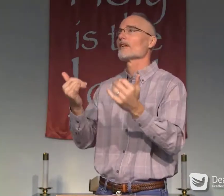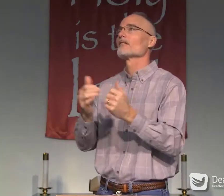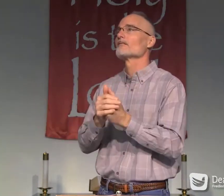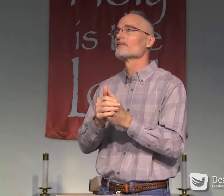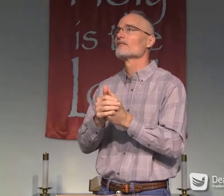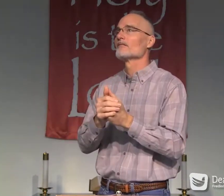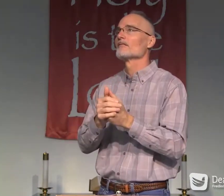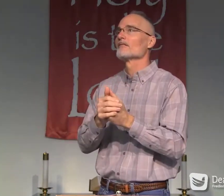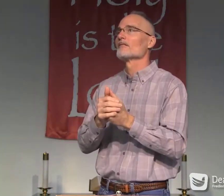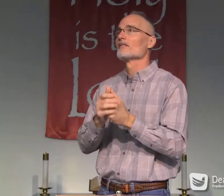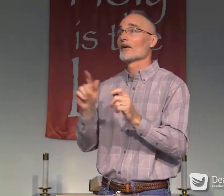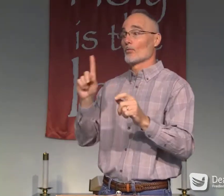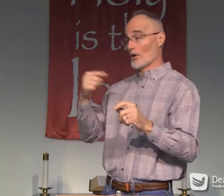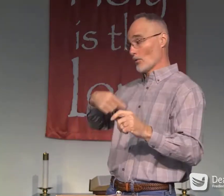Give them encouragement.